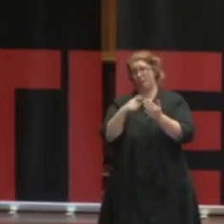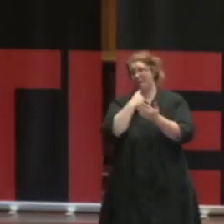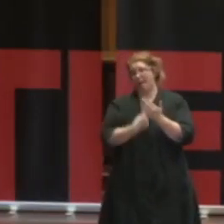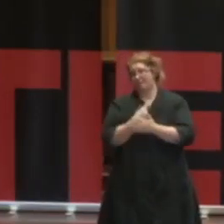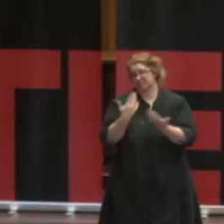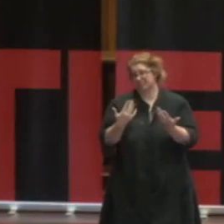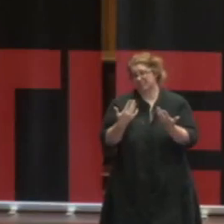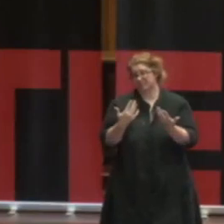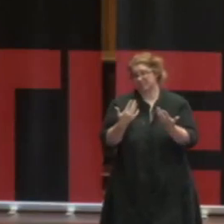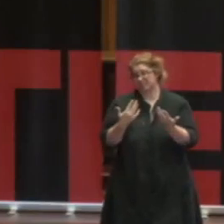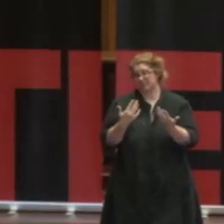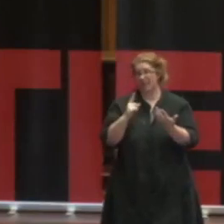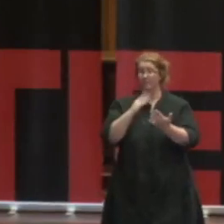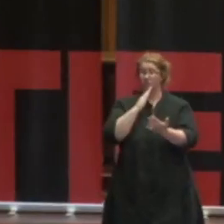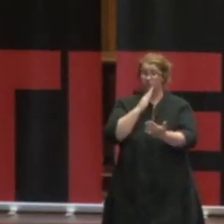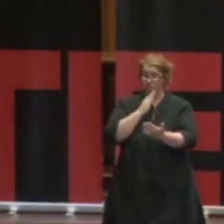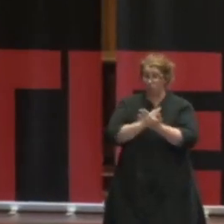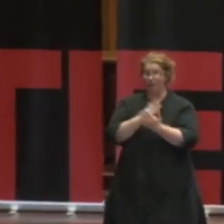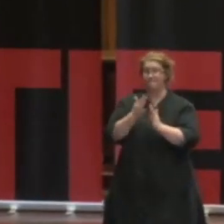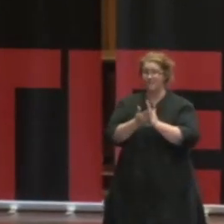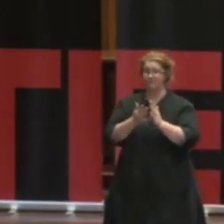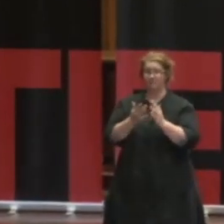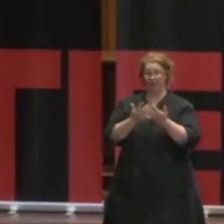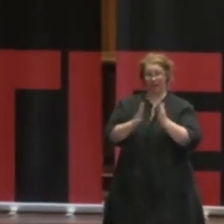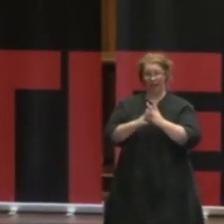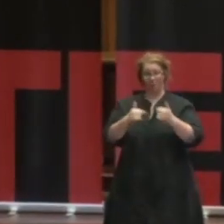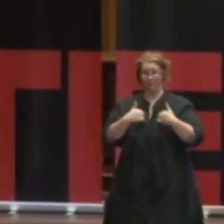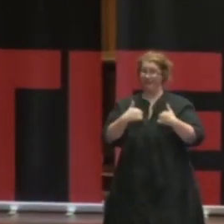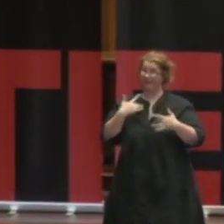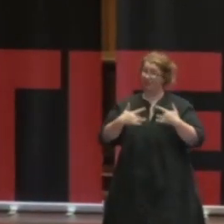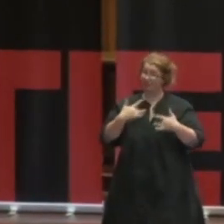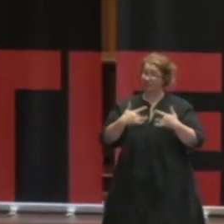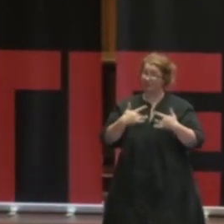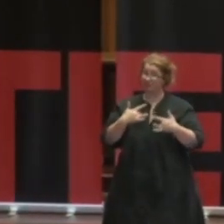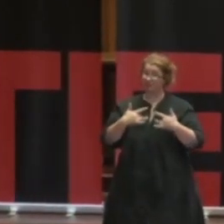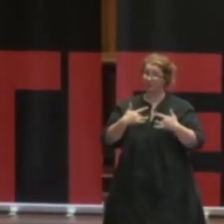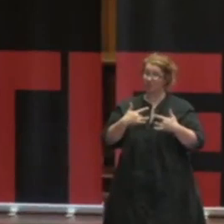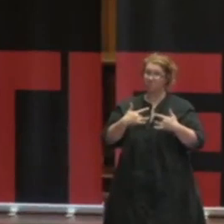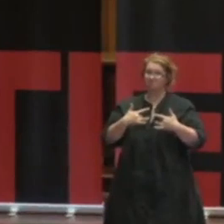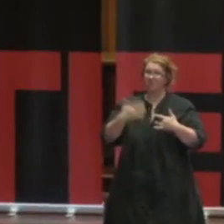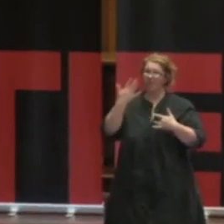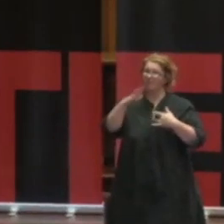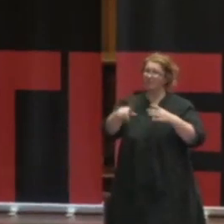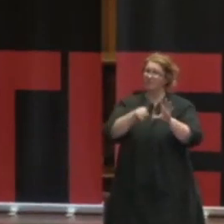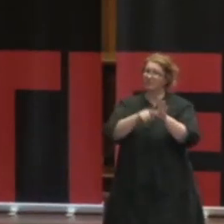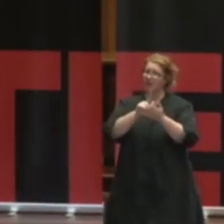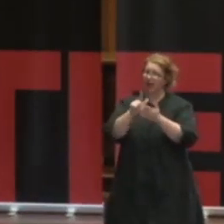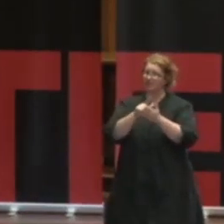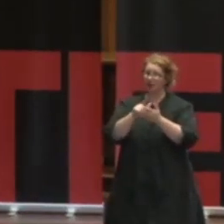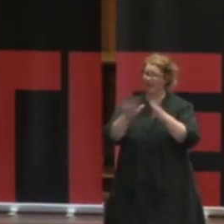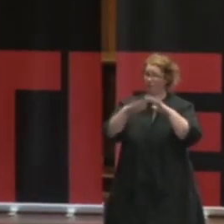And what it does mean, though, is that the way we live is going to be unrecognizable, maybe even 50 years from now,